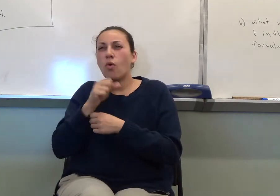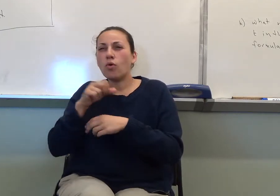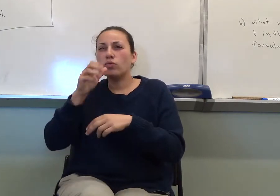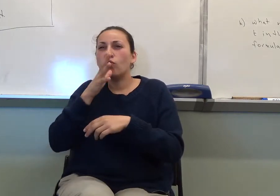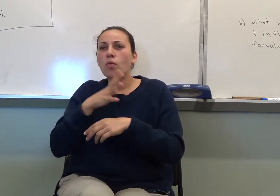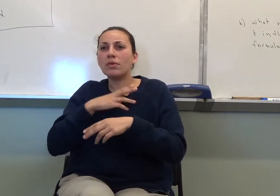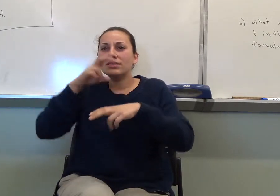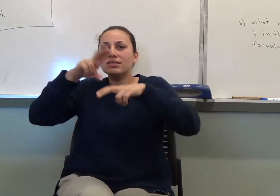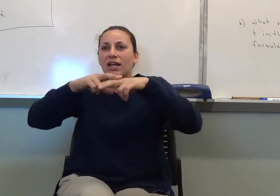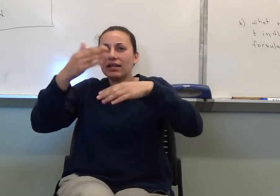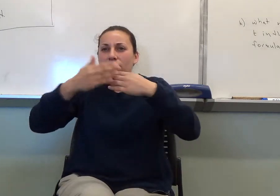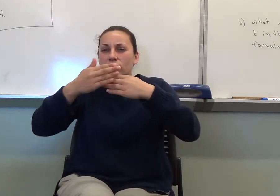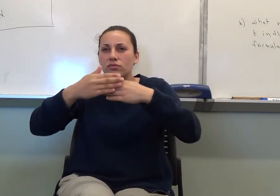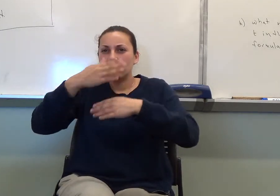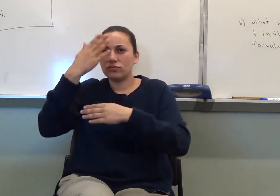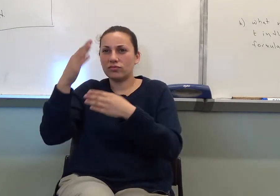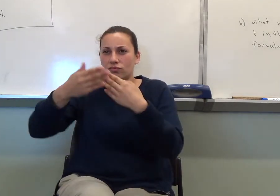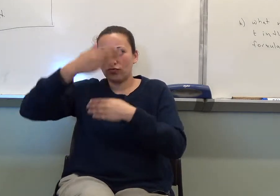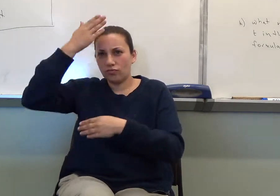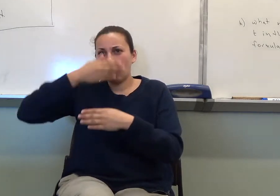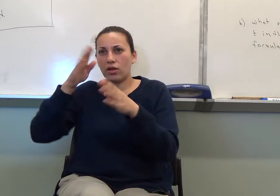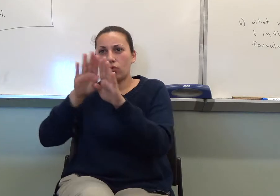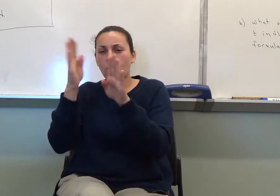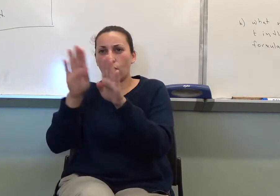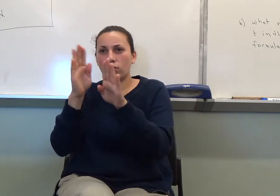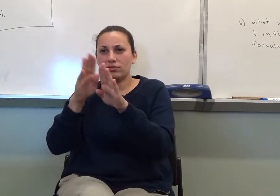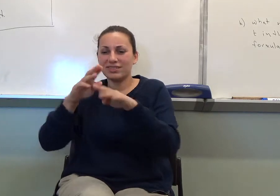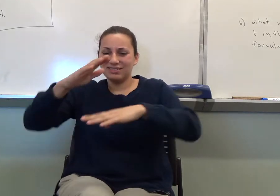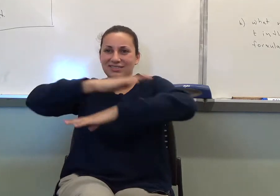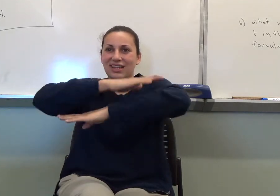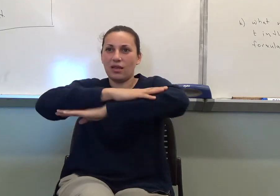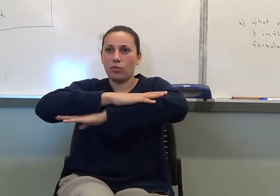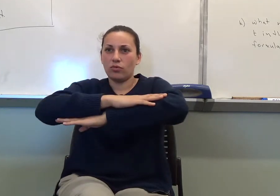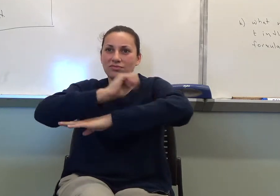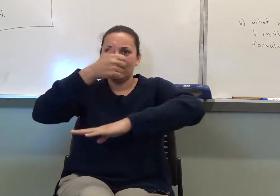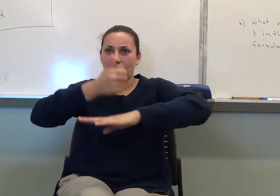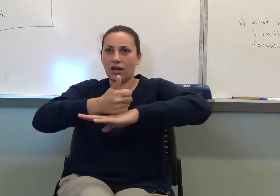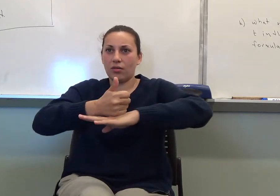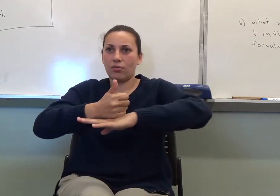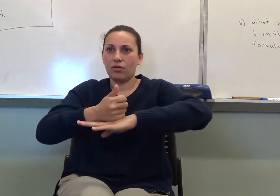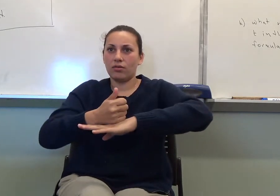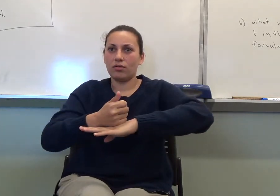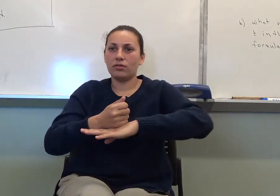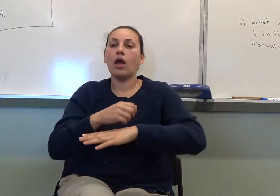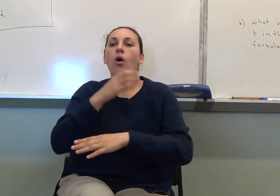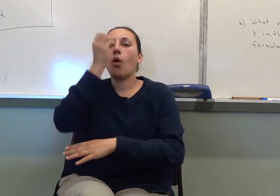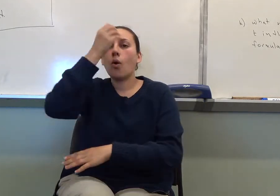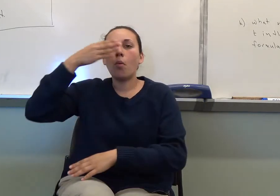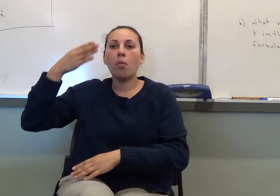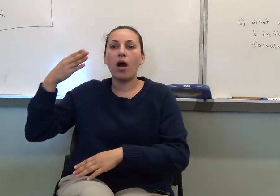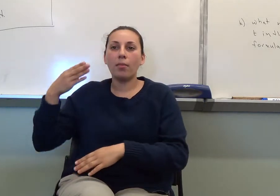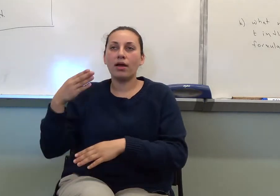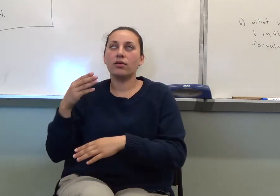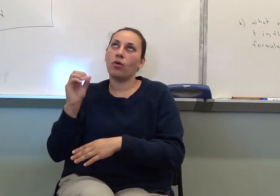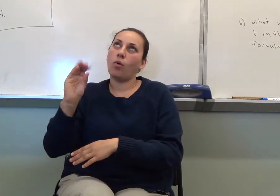$79. So we have to take that, multiply it by 100%, and that should give us our